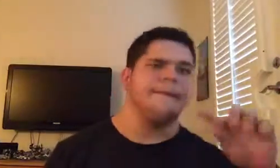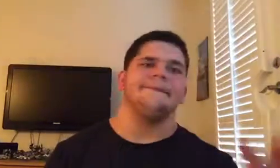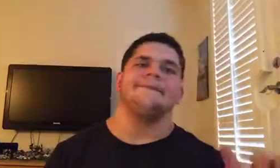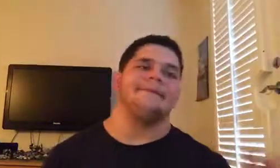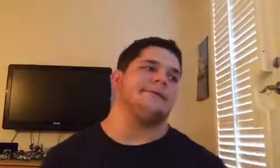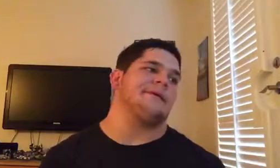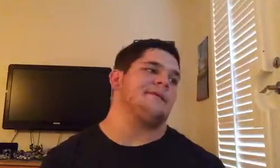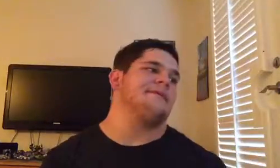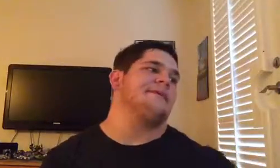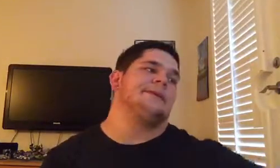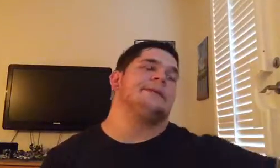which will come with